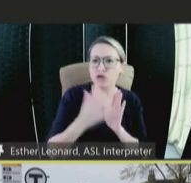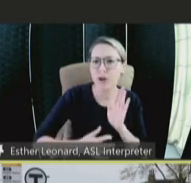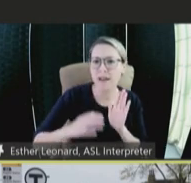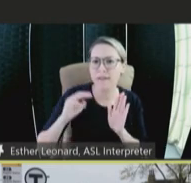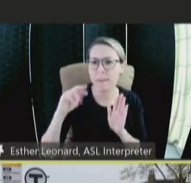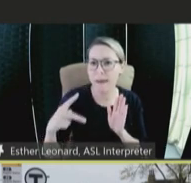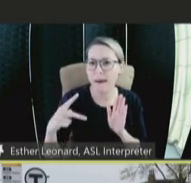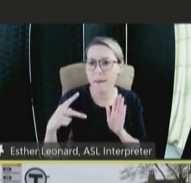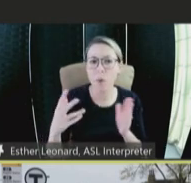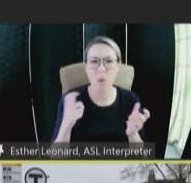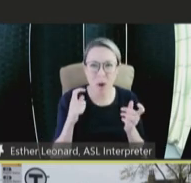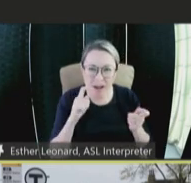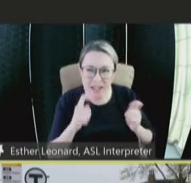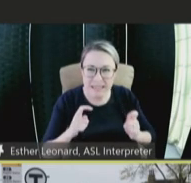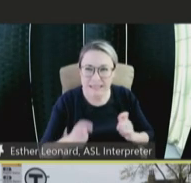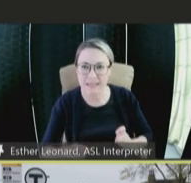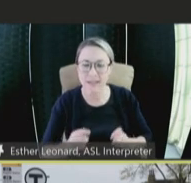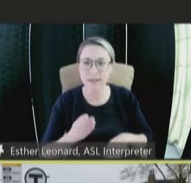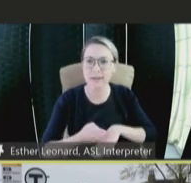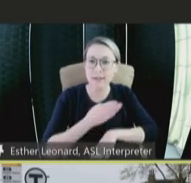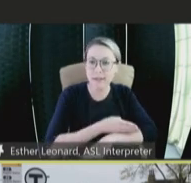it and make it better.